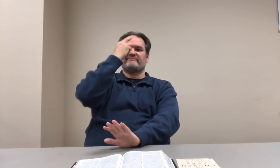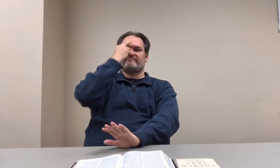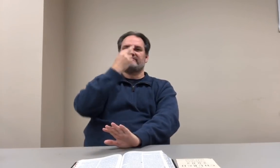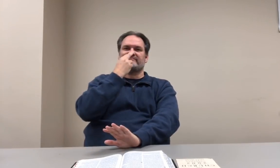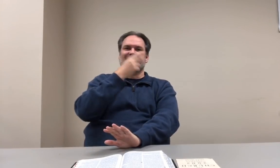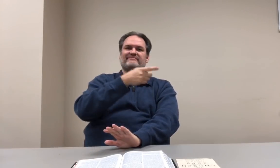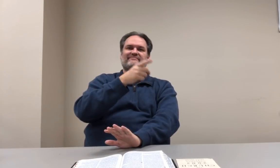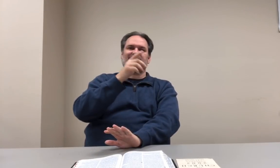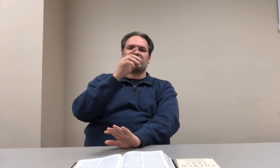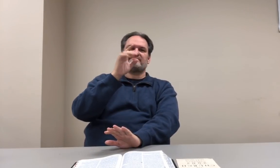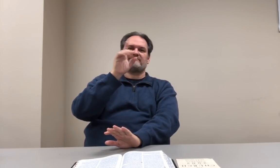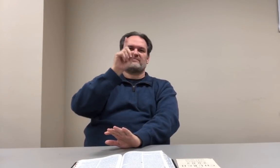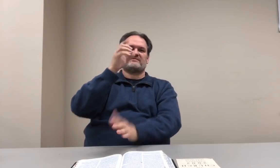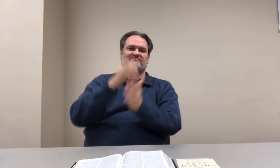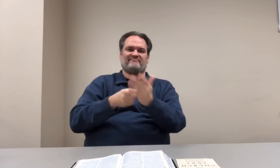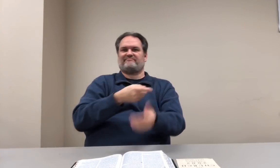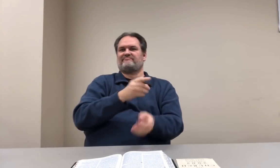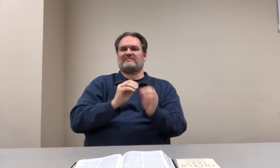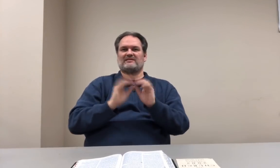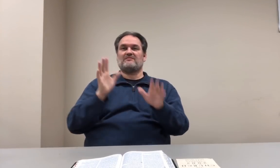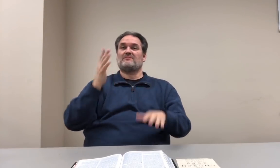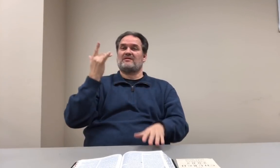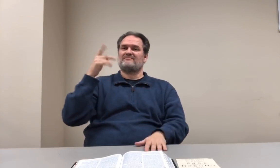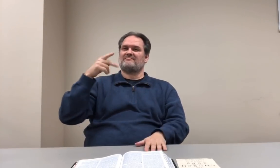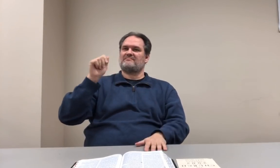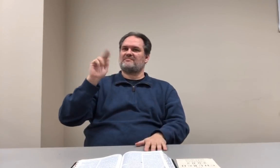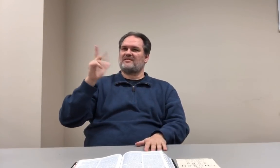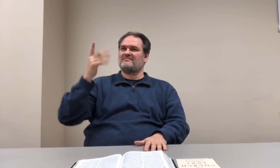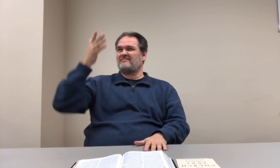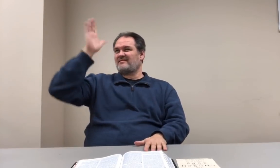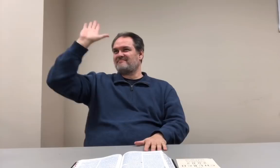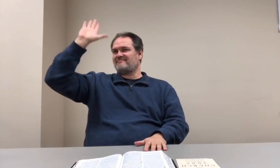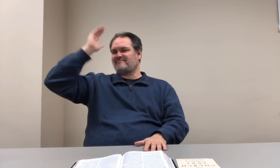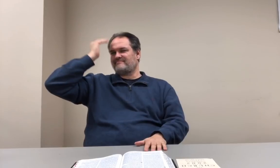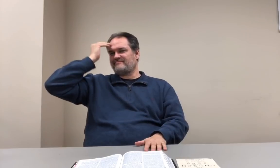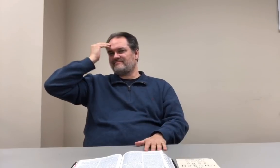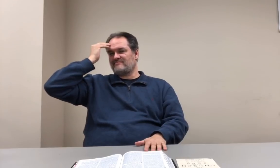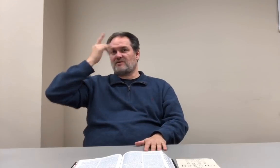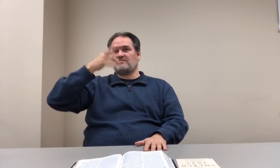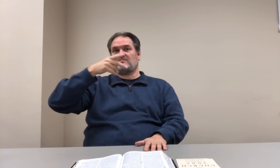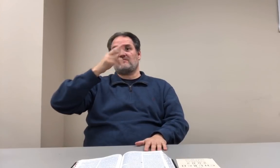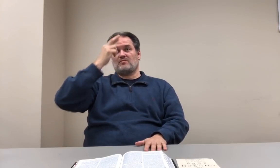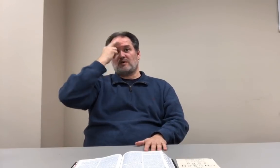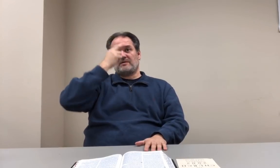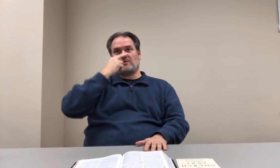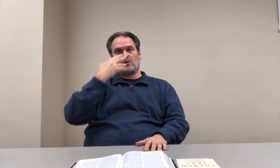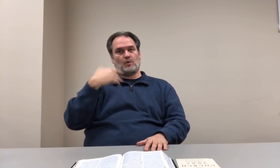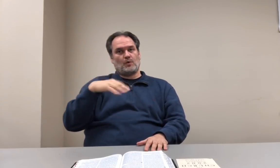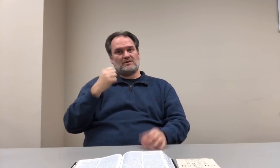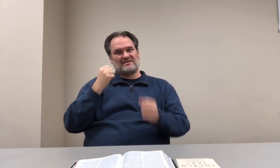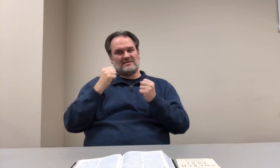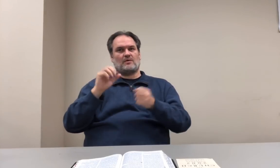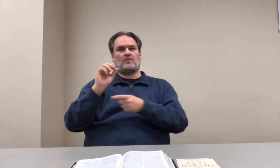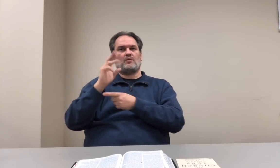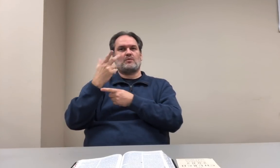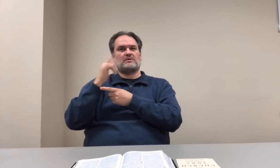mean that He undergoes change. And so for if God experienced any kind of change, then logically that